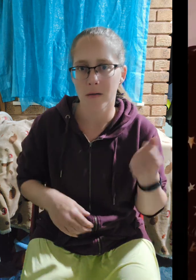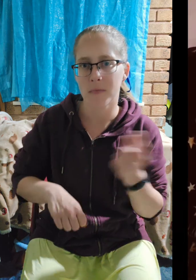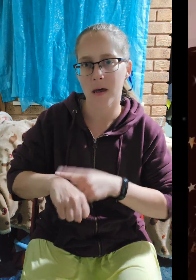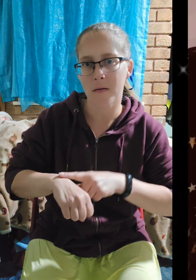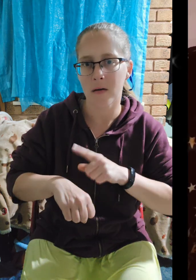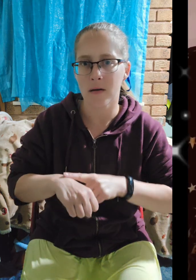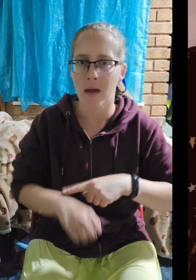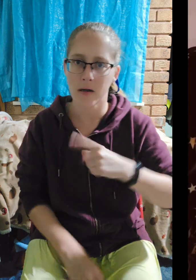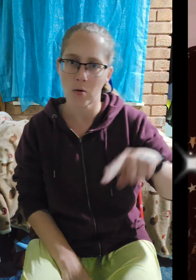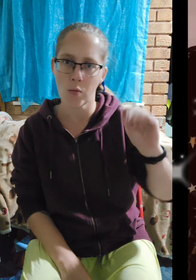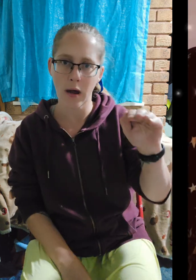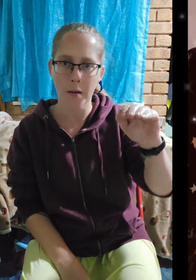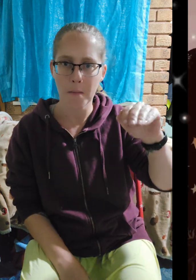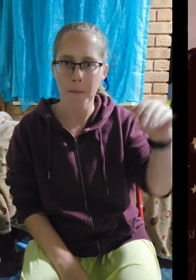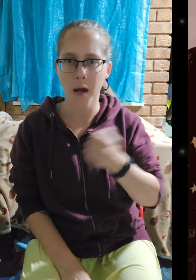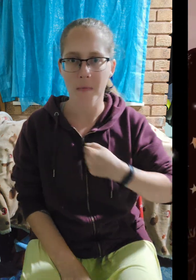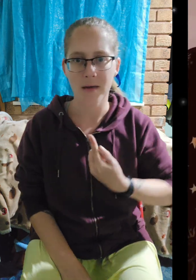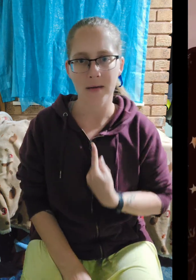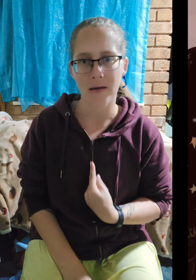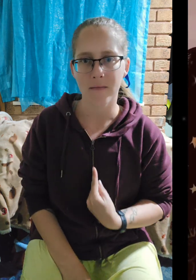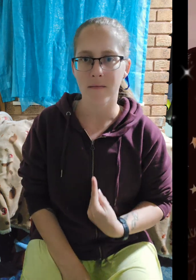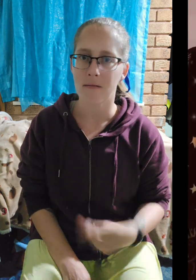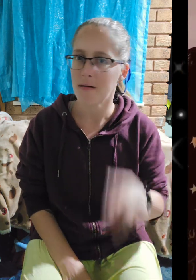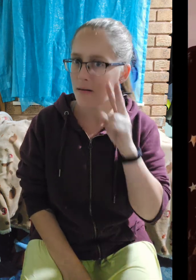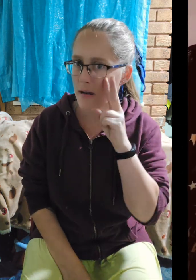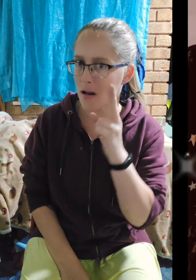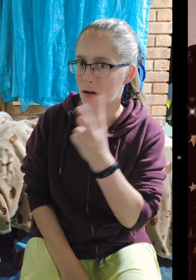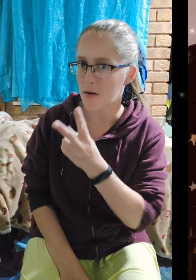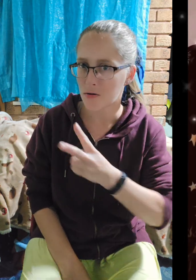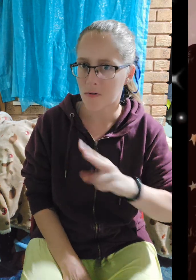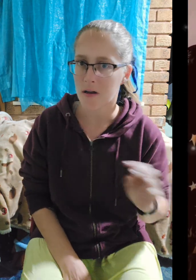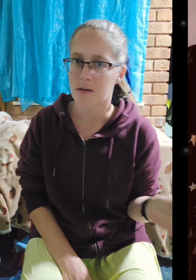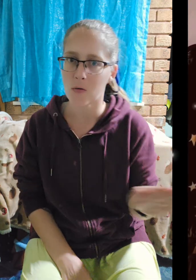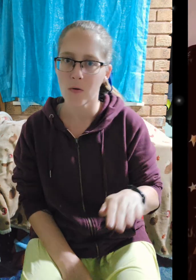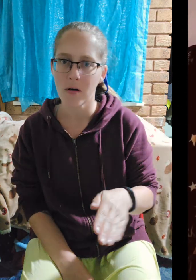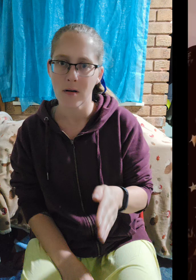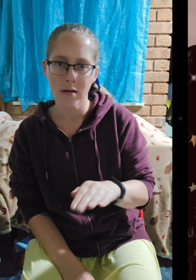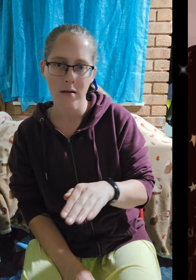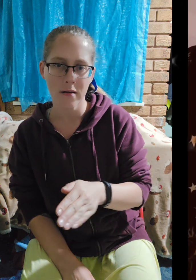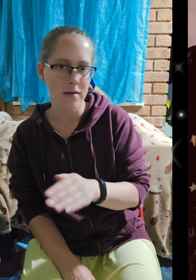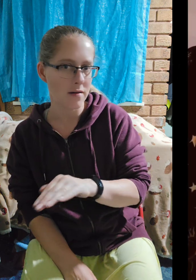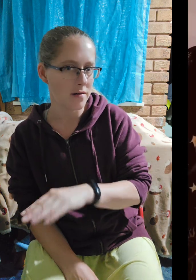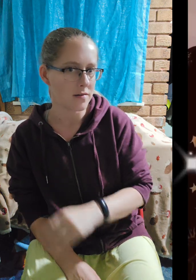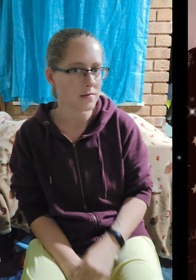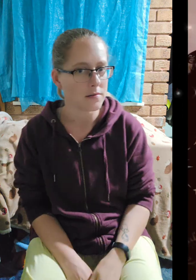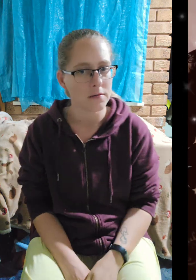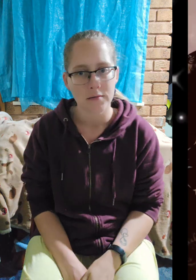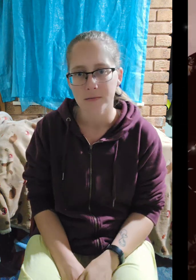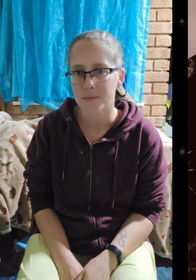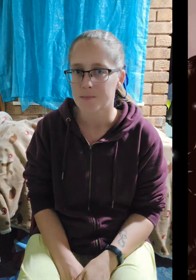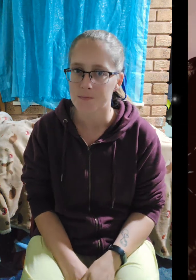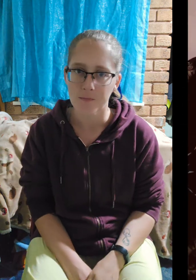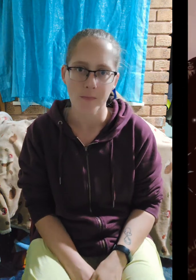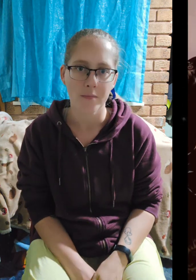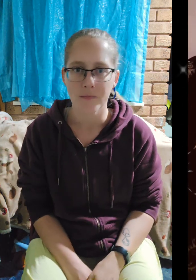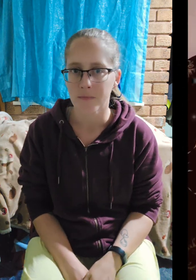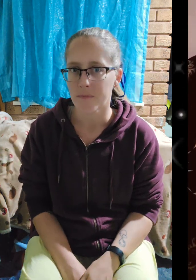Well, sometimes I go out by myself and I look across the water,